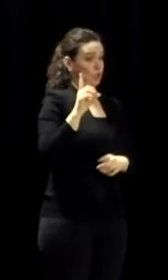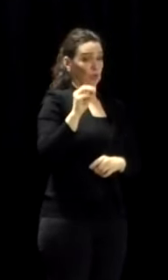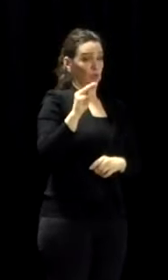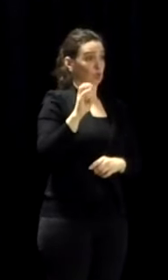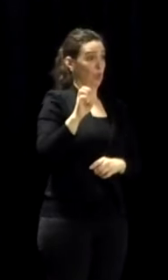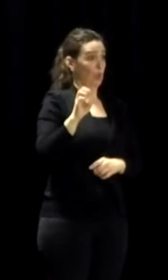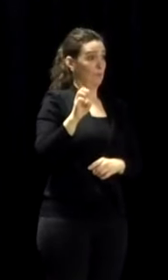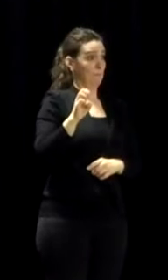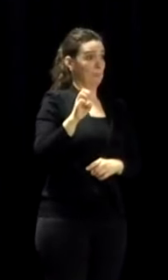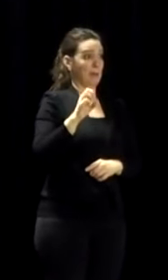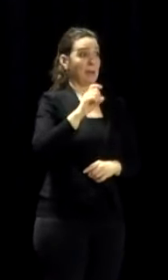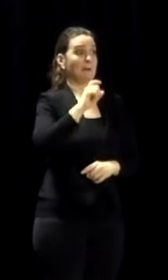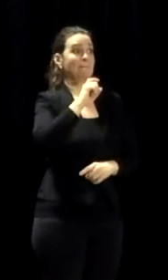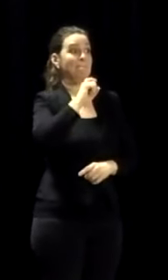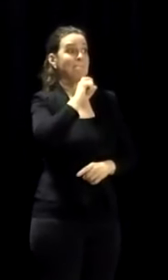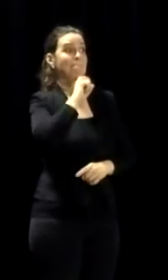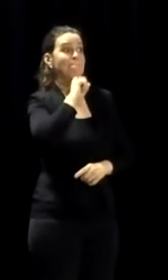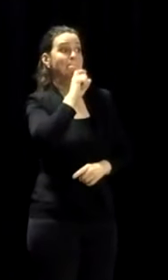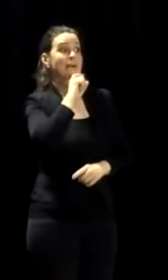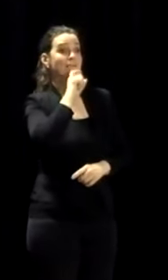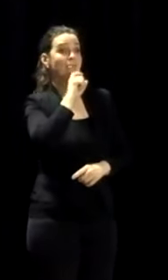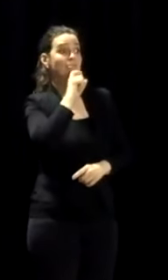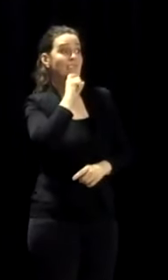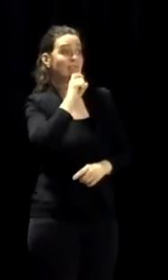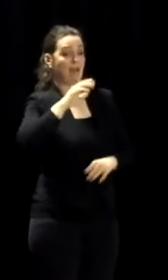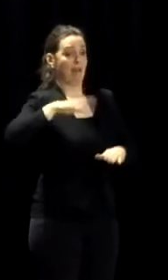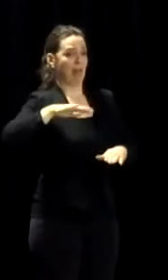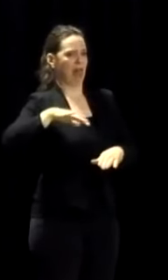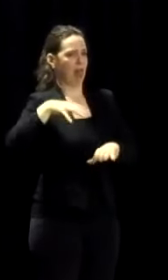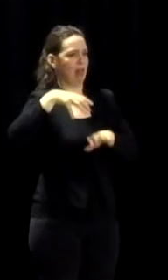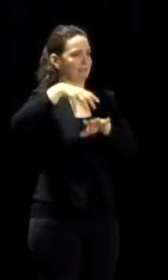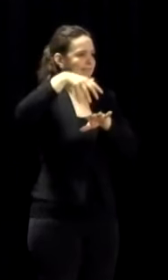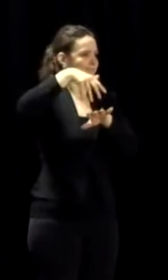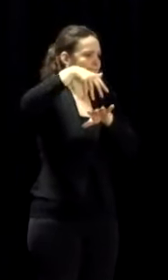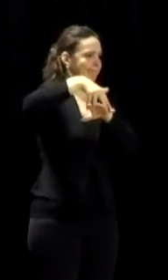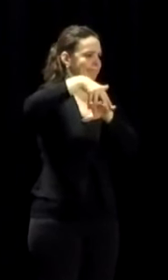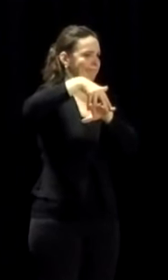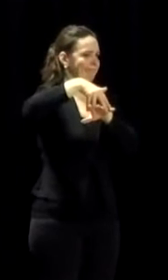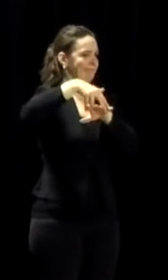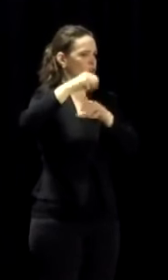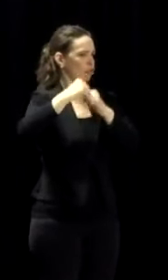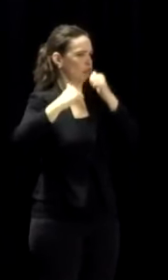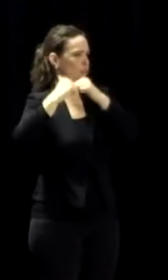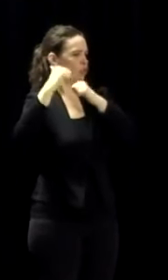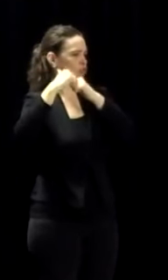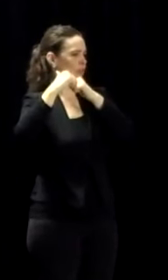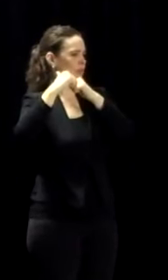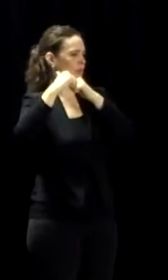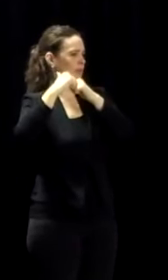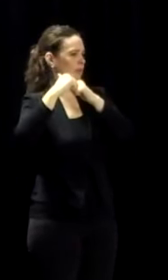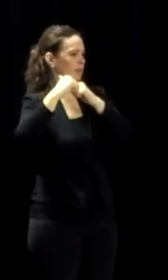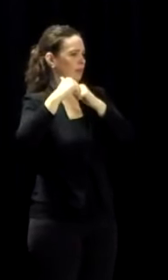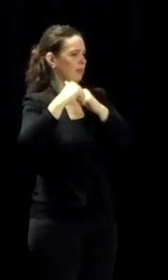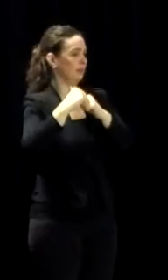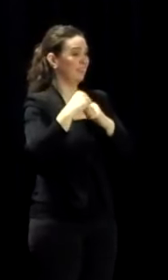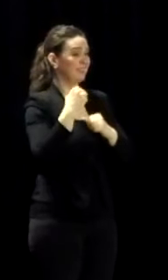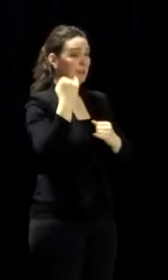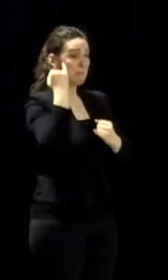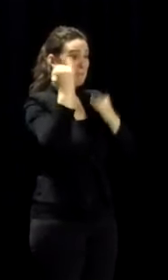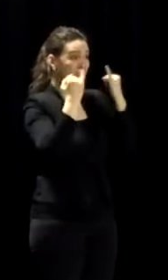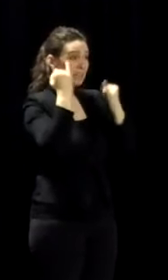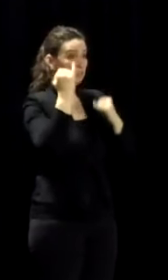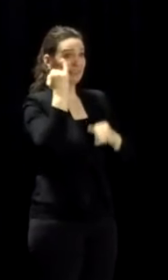They're still putting it up. So we're not going to stop construction and have 50-mile-per-hour winds presenting another public health